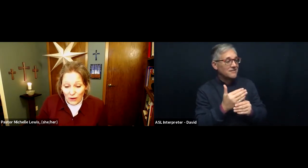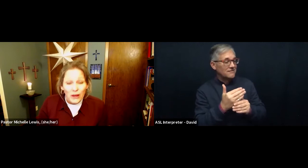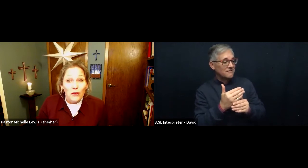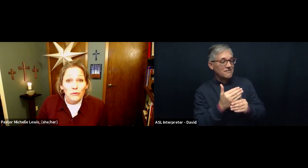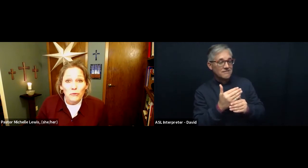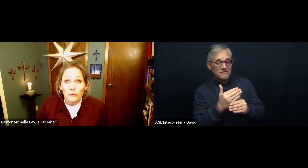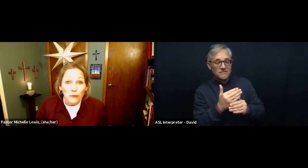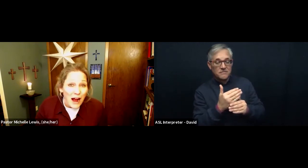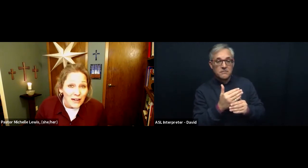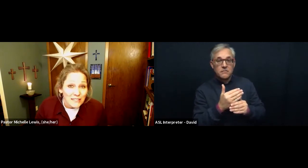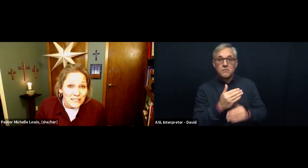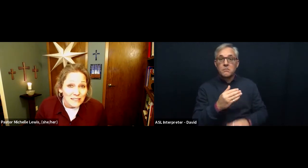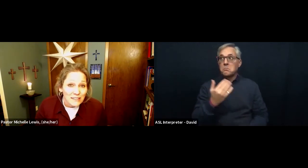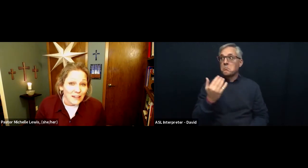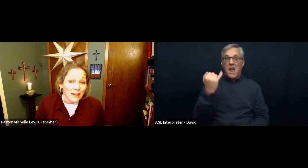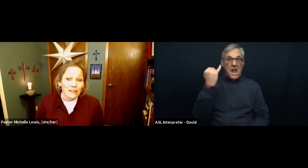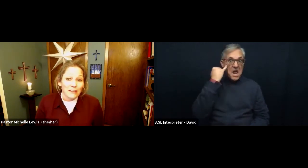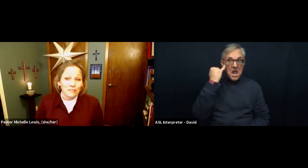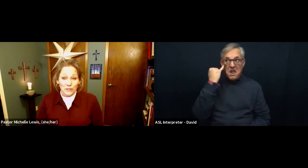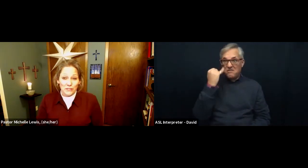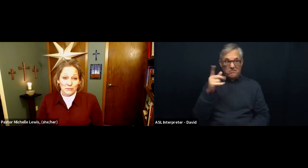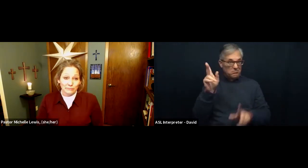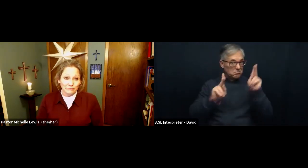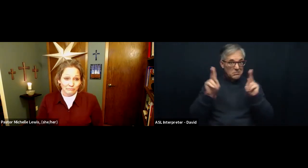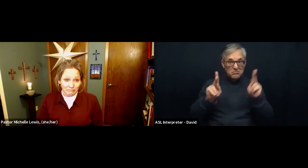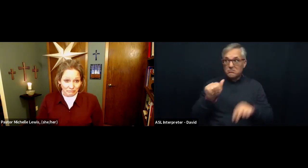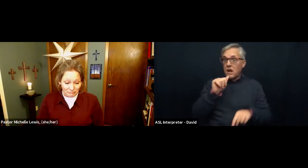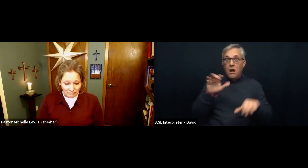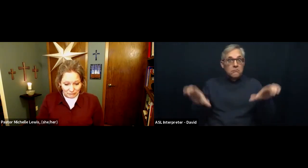how? Through rocks and flowers.